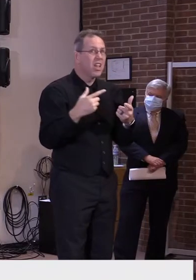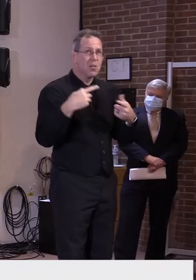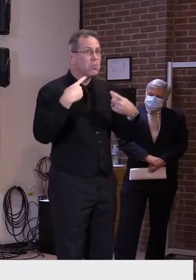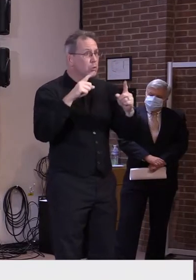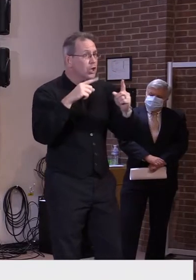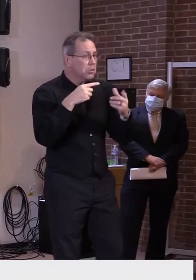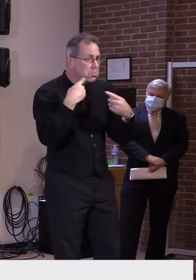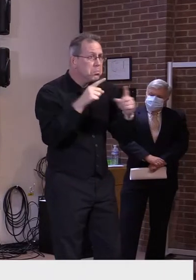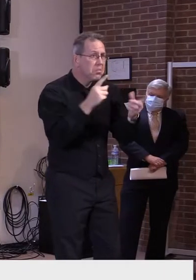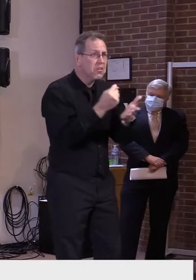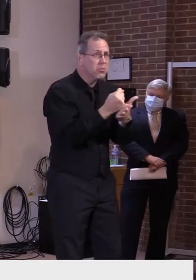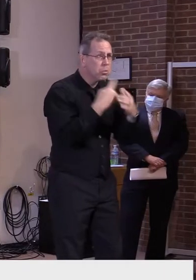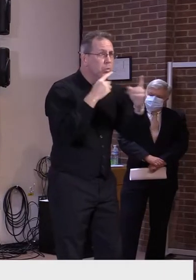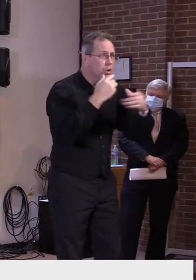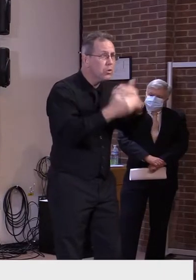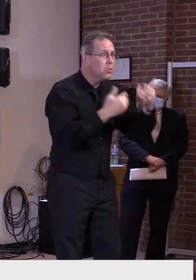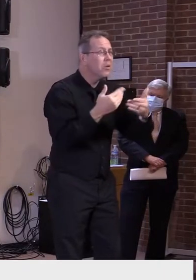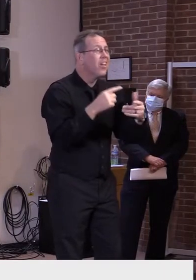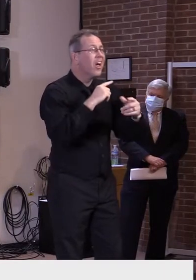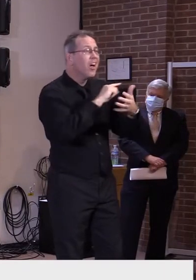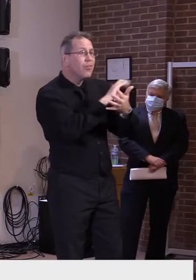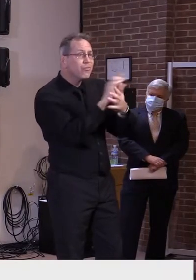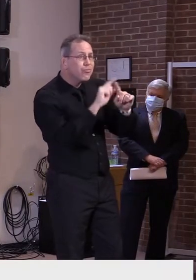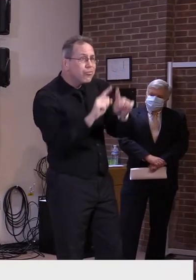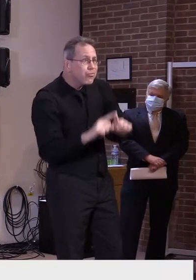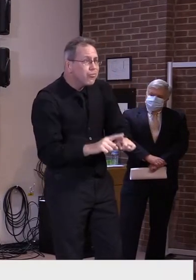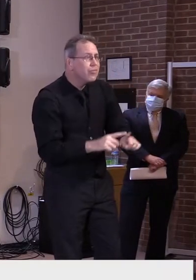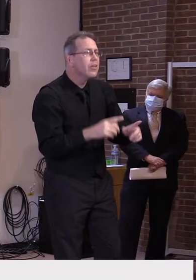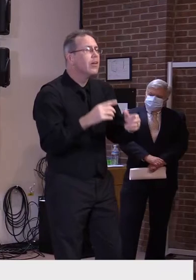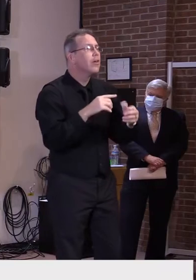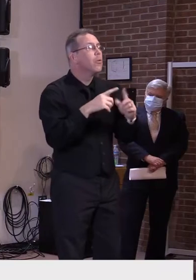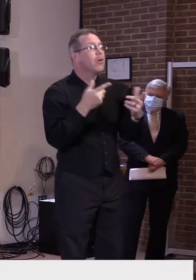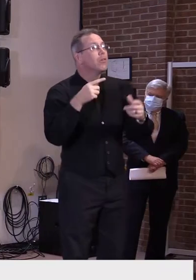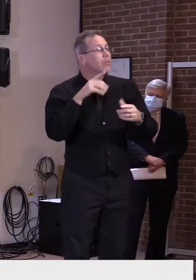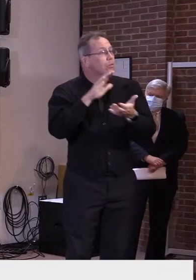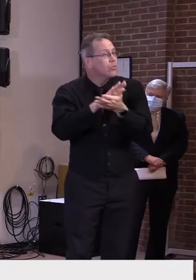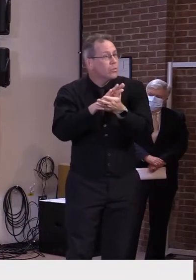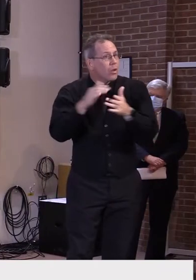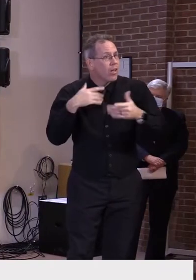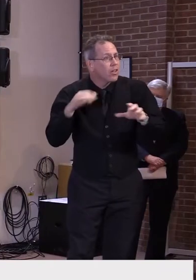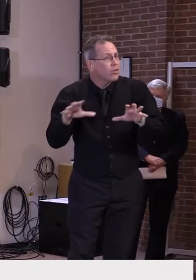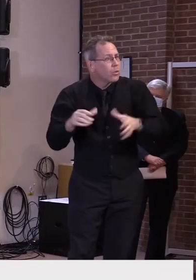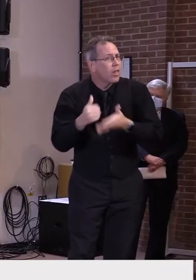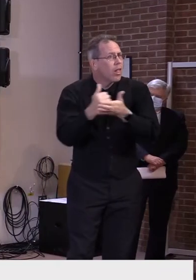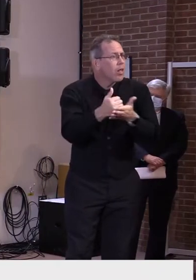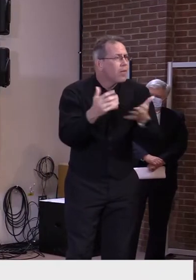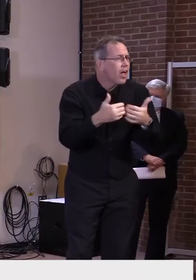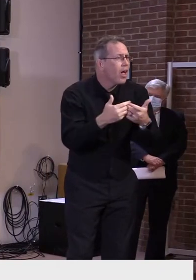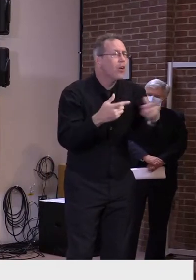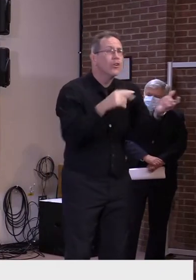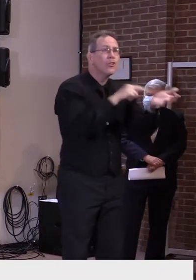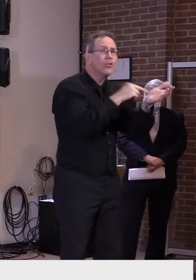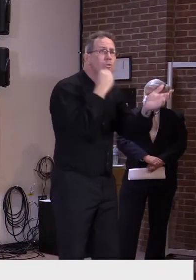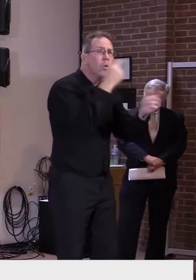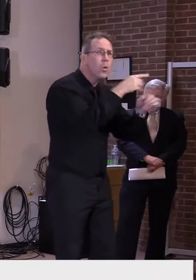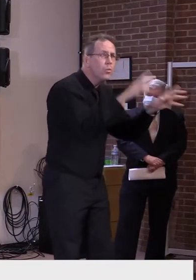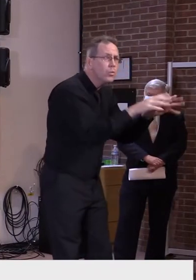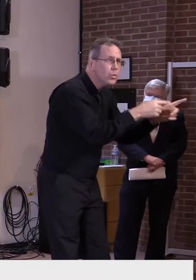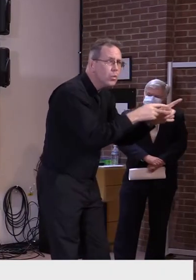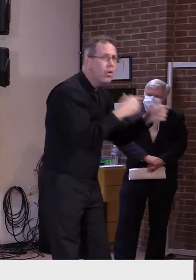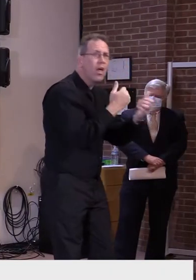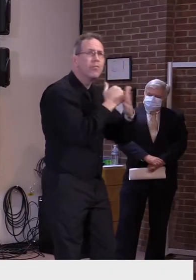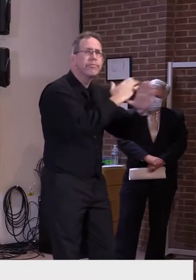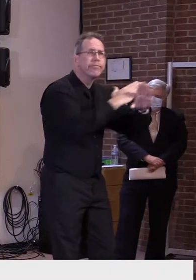All of these steps, in addition to the measures we have in place in schools, long-term care and healthcare facilities, will help protect the most